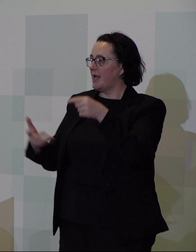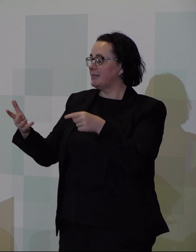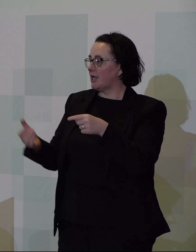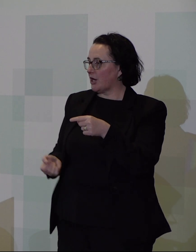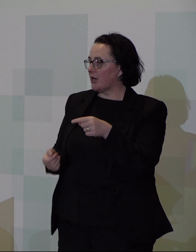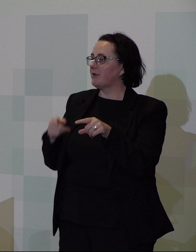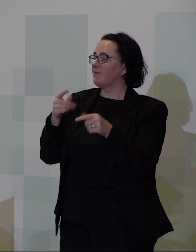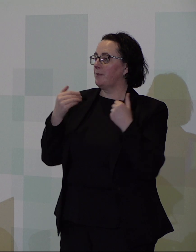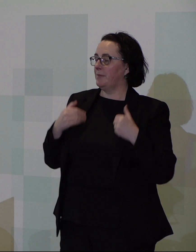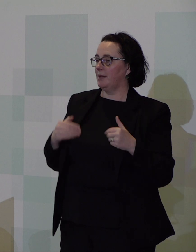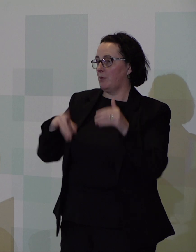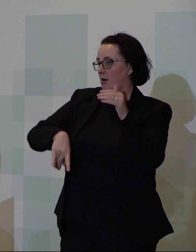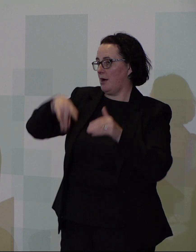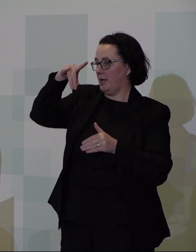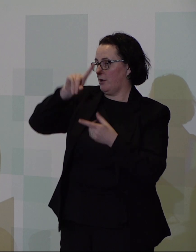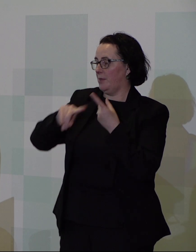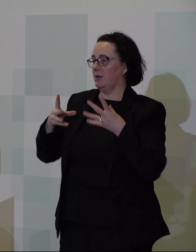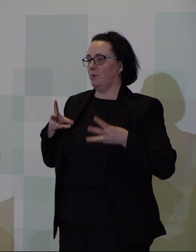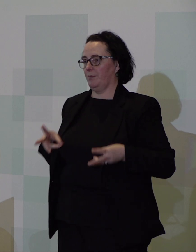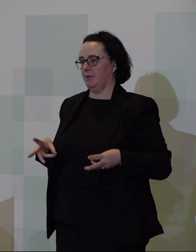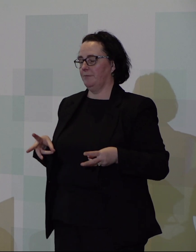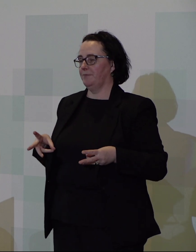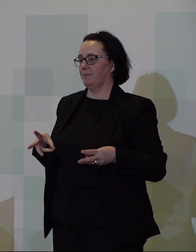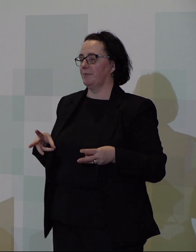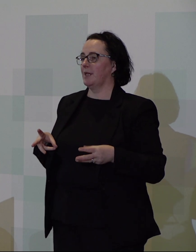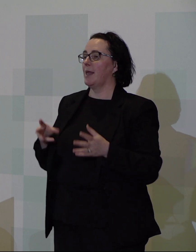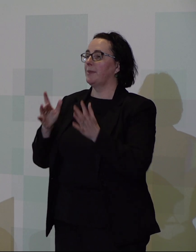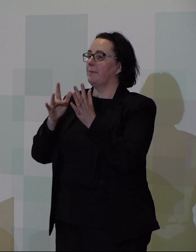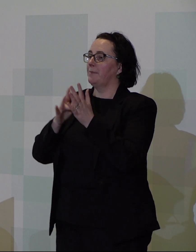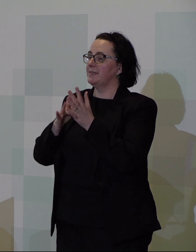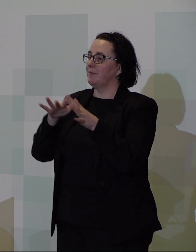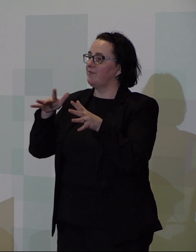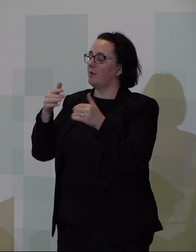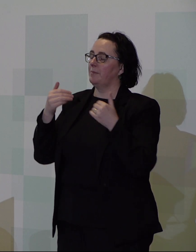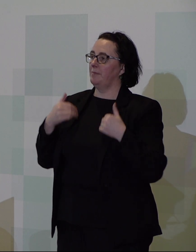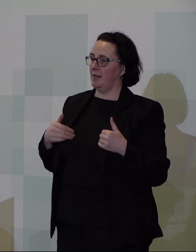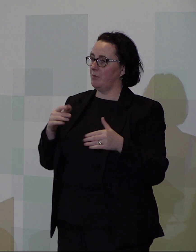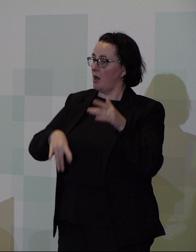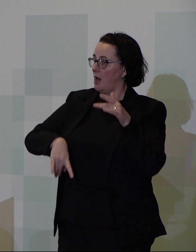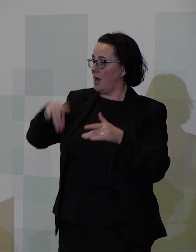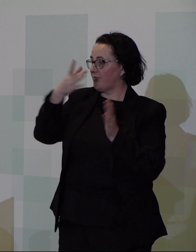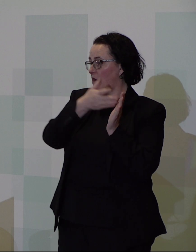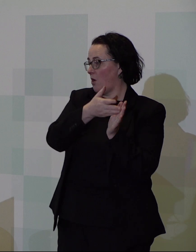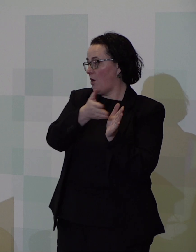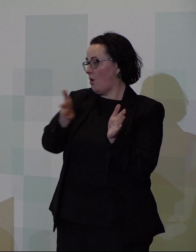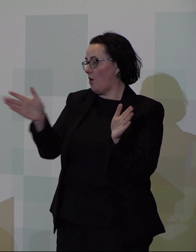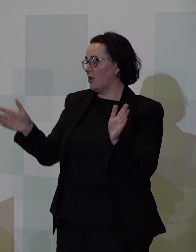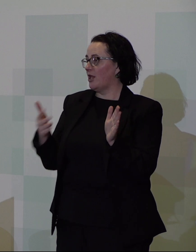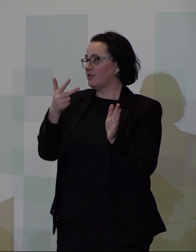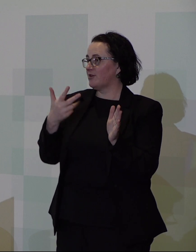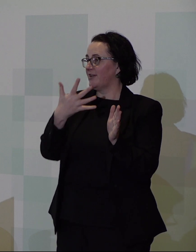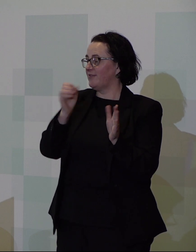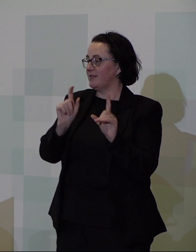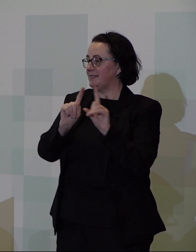is higher as well. In fact, the median earned income for men is higher across virtually all of the 350